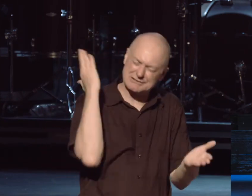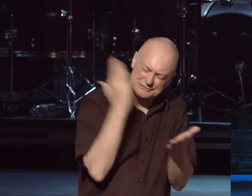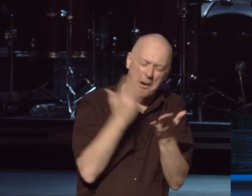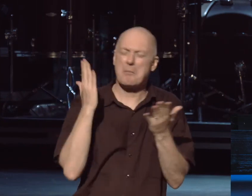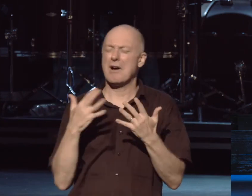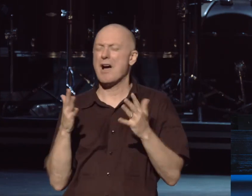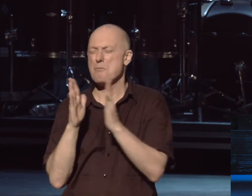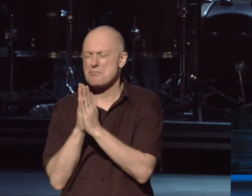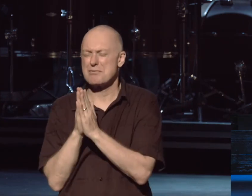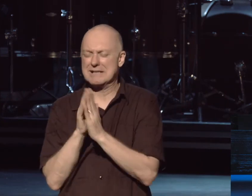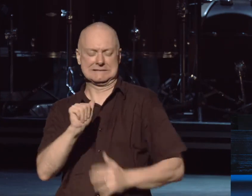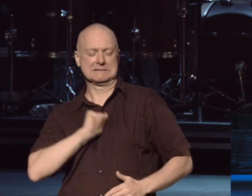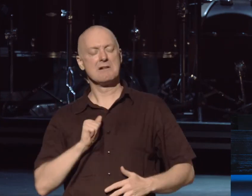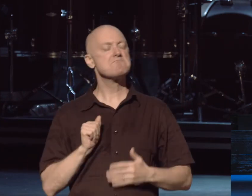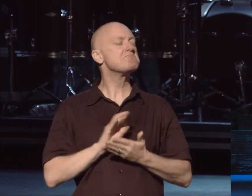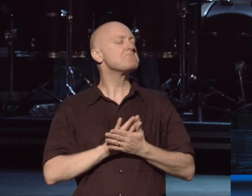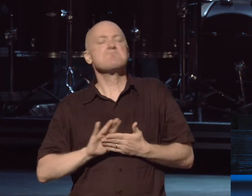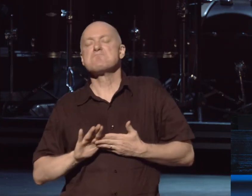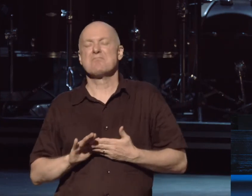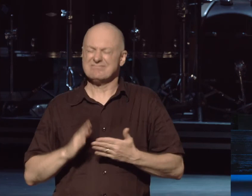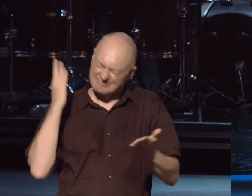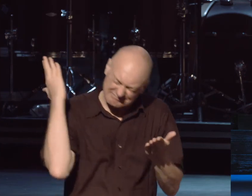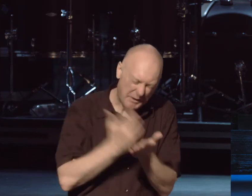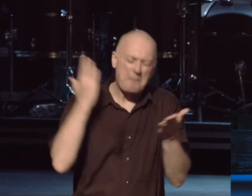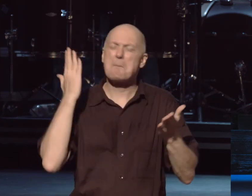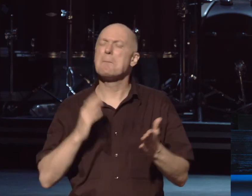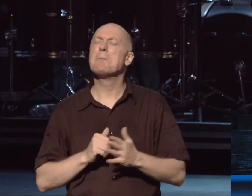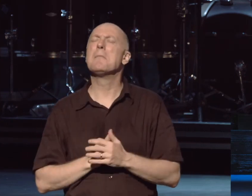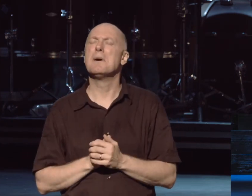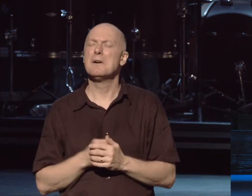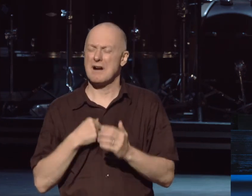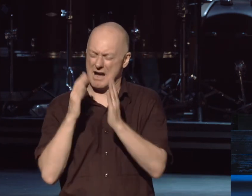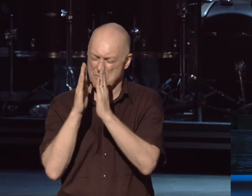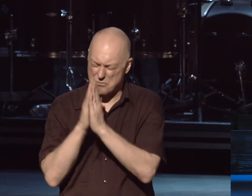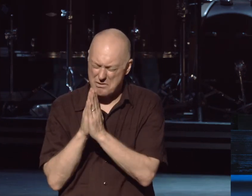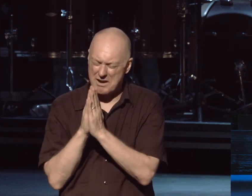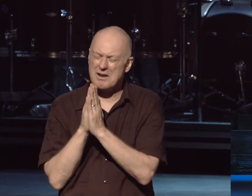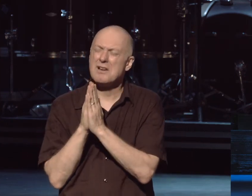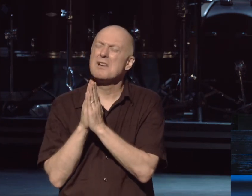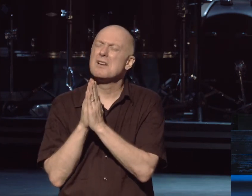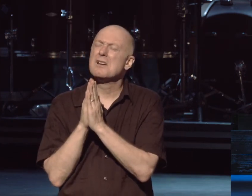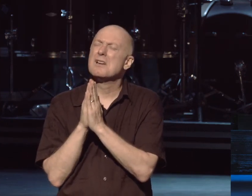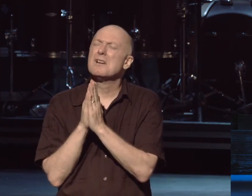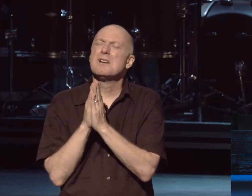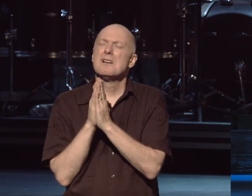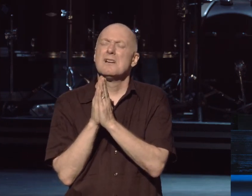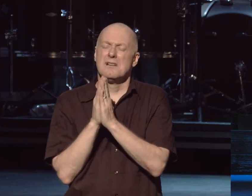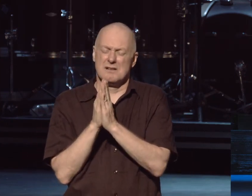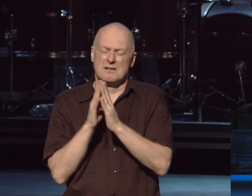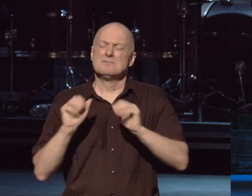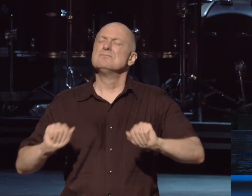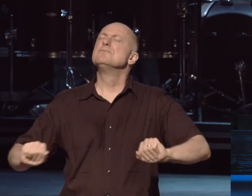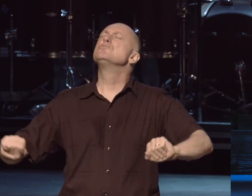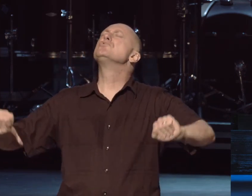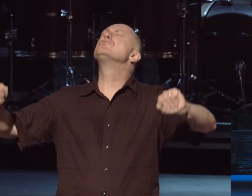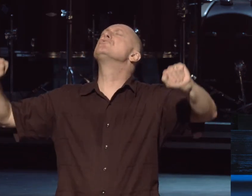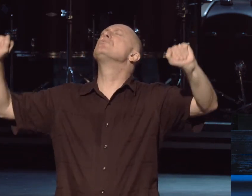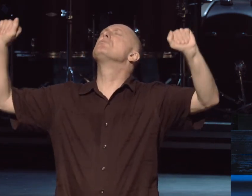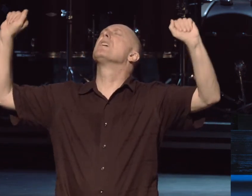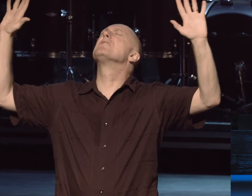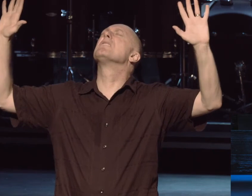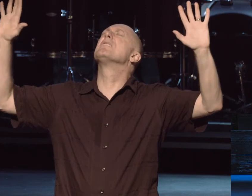would be smashed. And I pray instead there'd be an abandonment to God, a surrender, a love, a delight, an